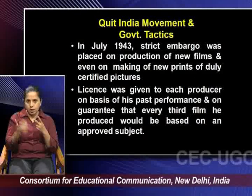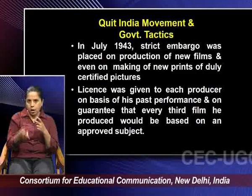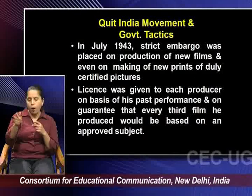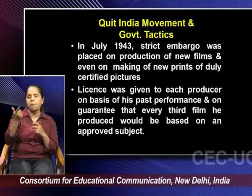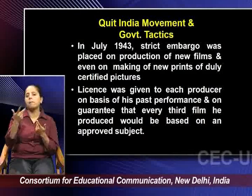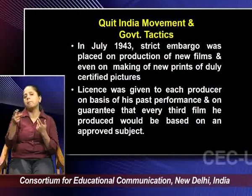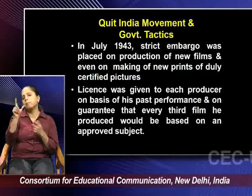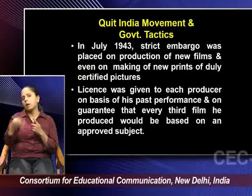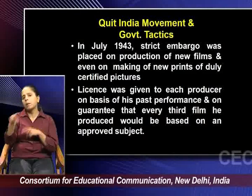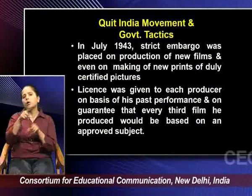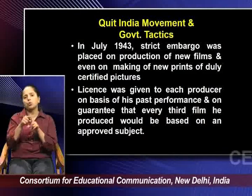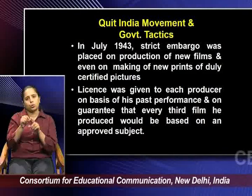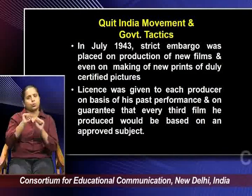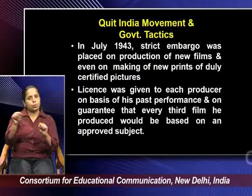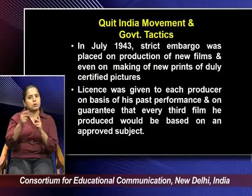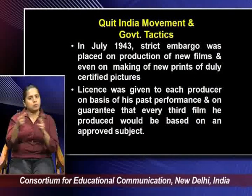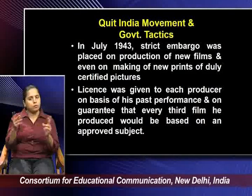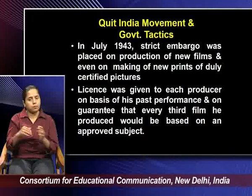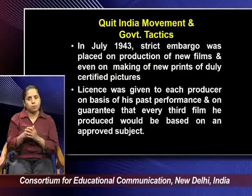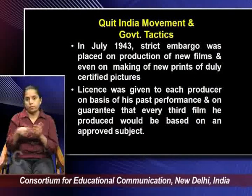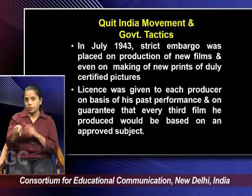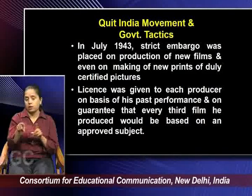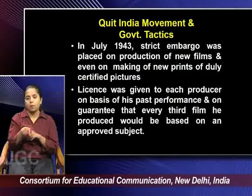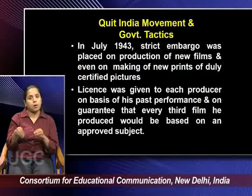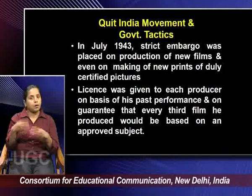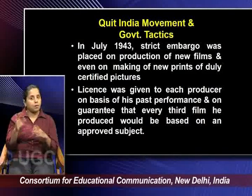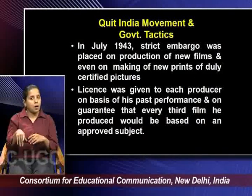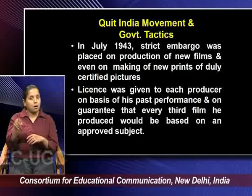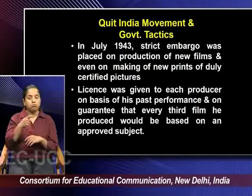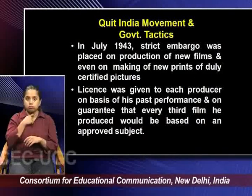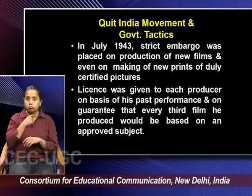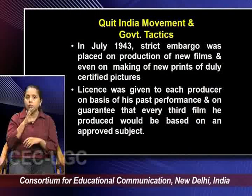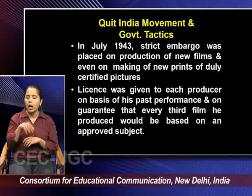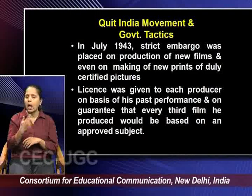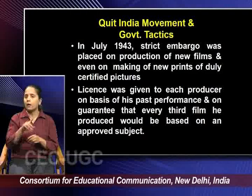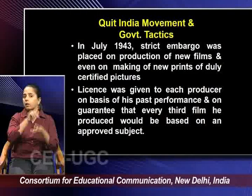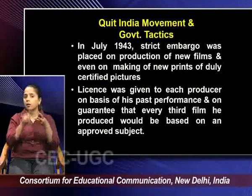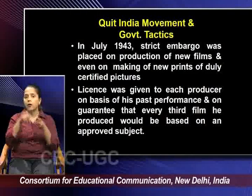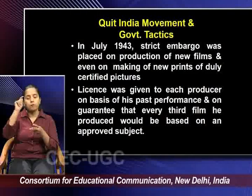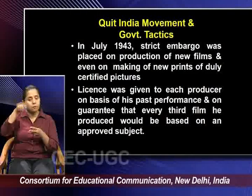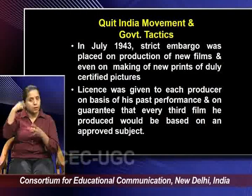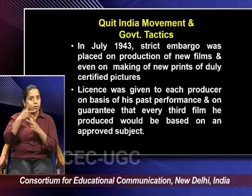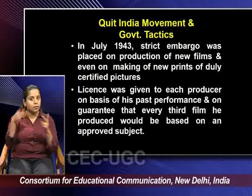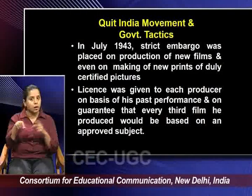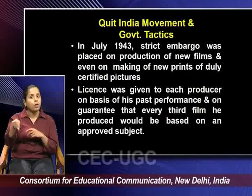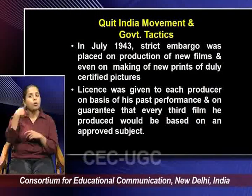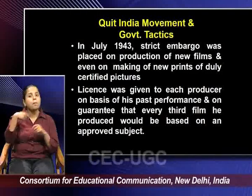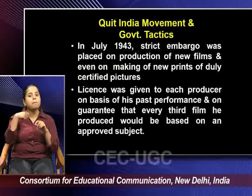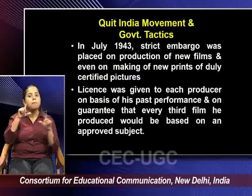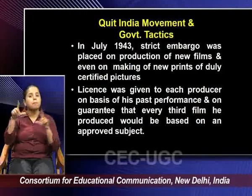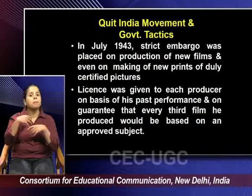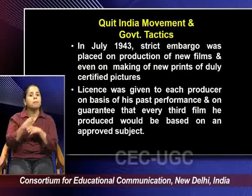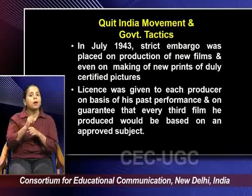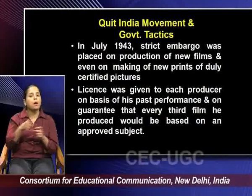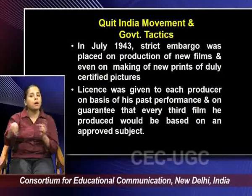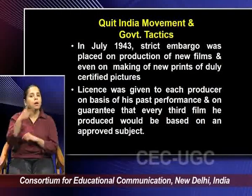performances, and they were also given on a guarantee that every third film which will be produced by them would be based